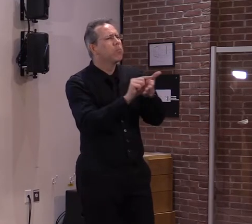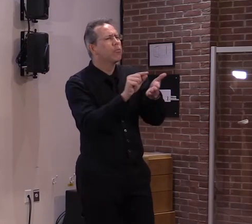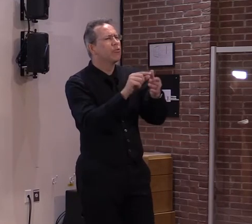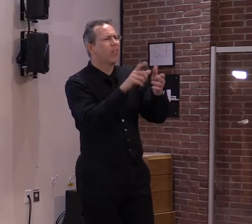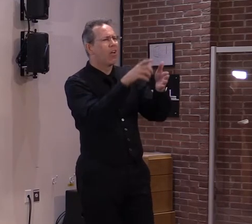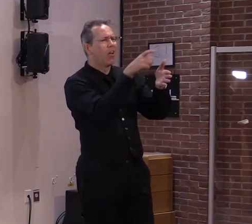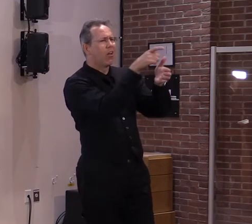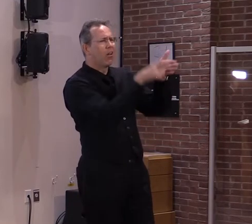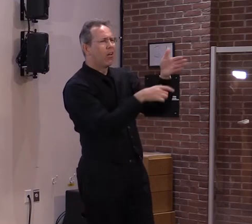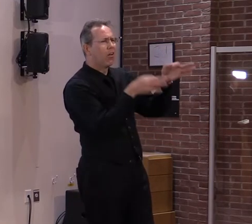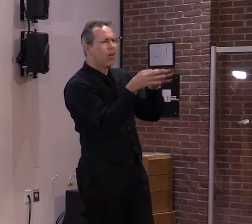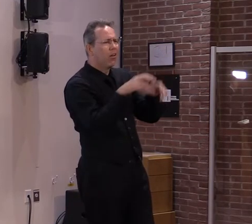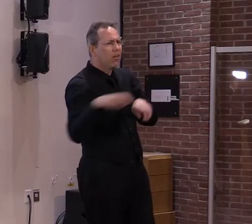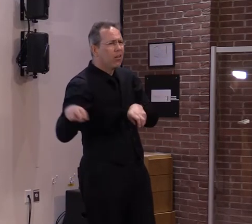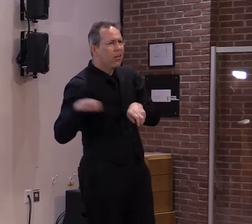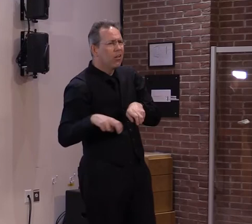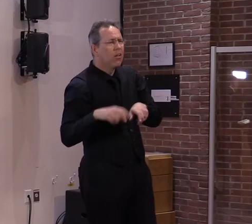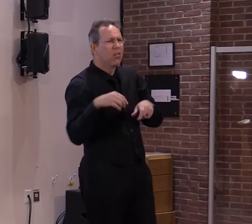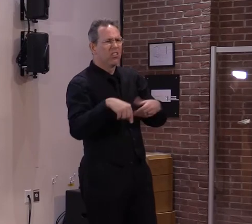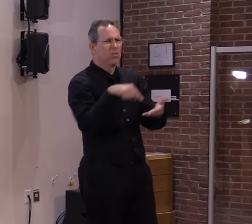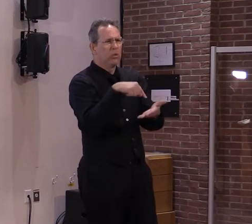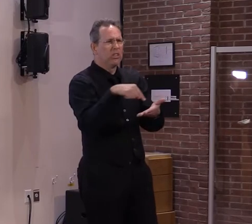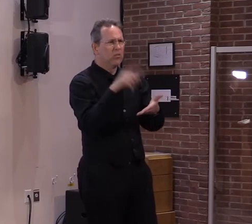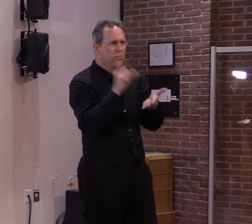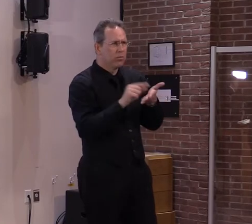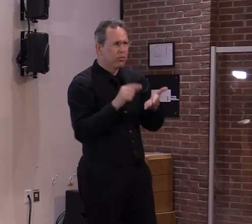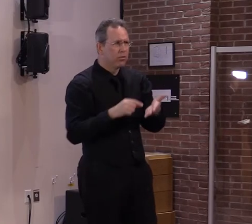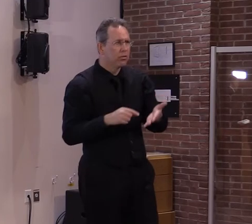Is that going to be at Friday's presser or earlier than that?